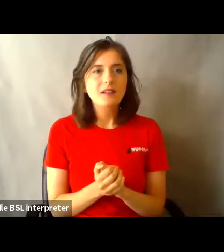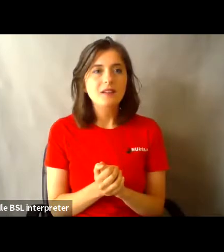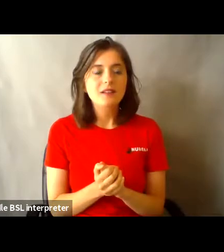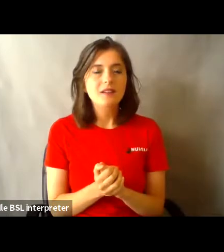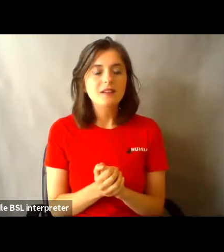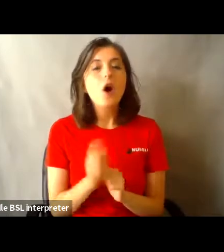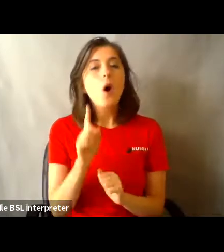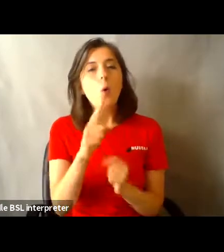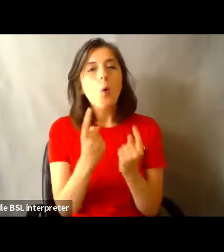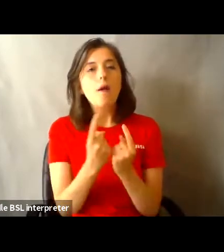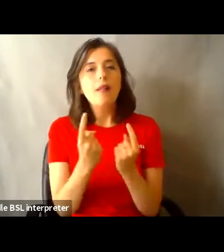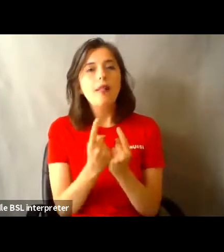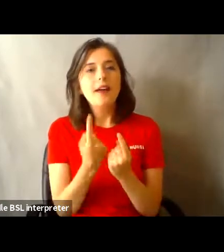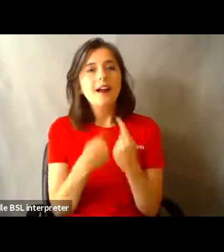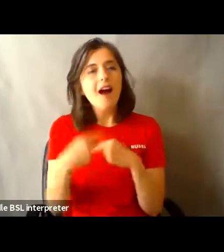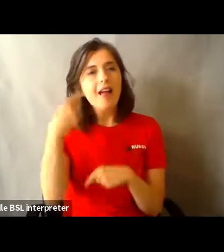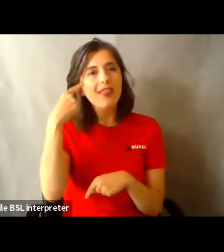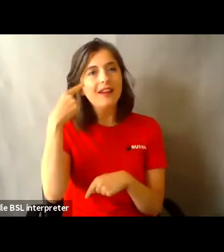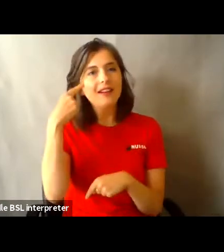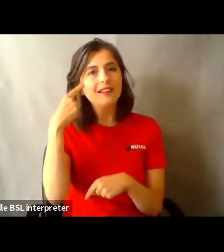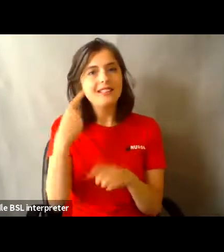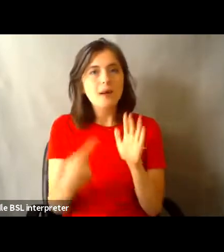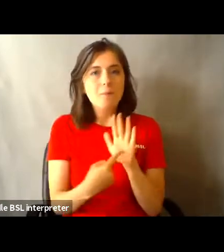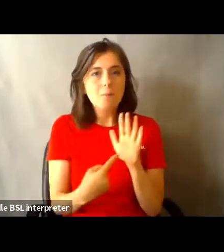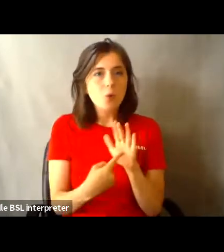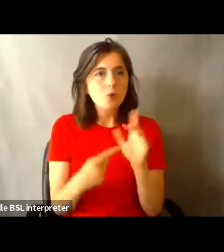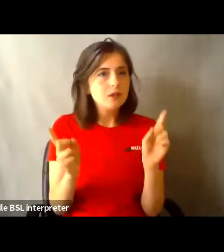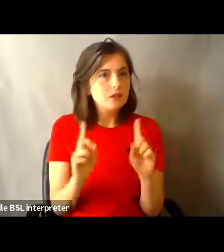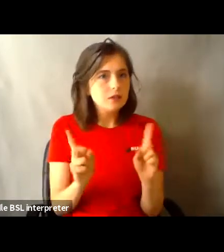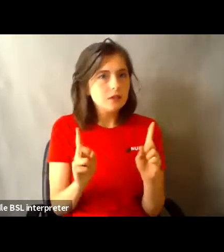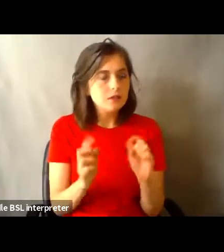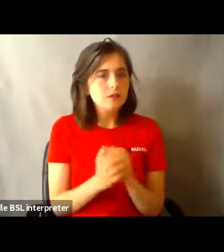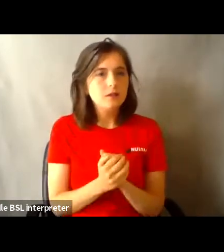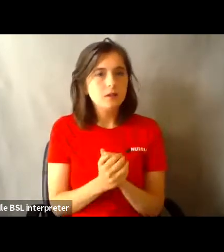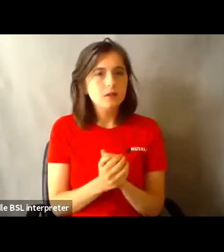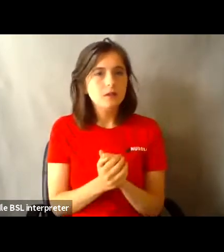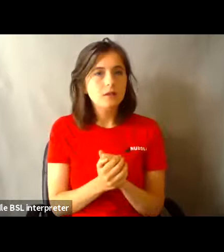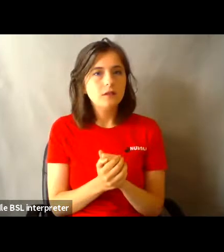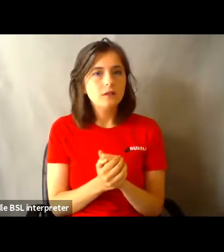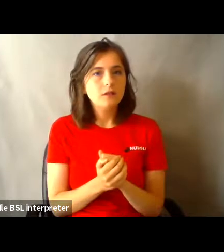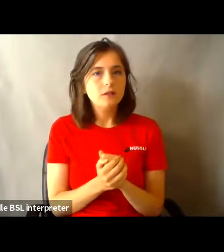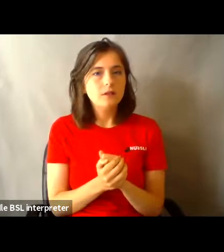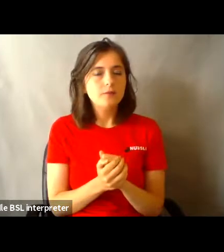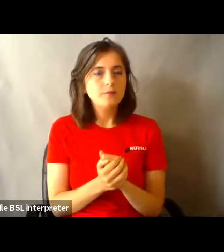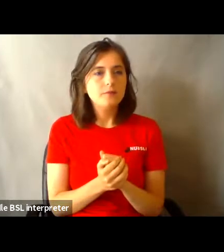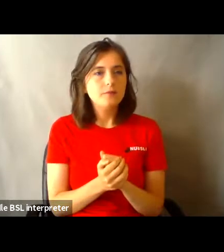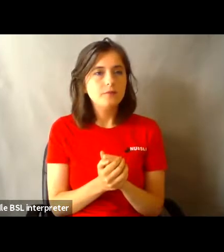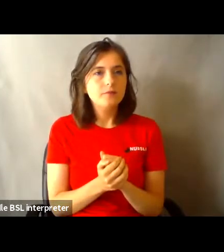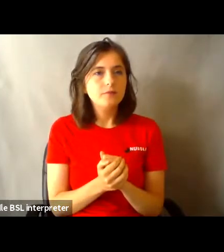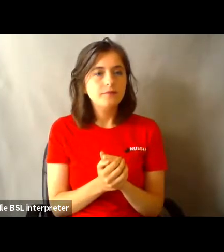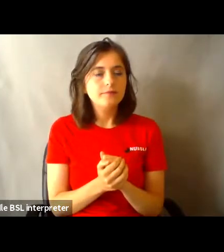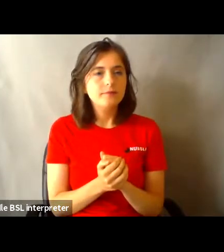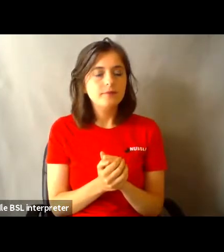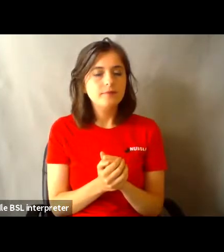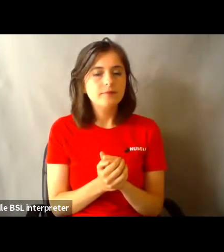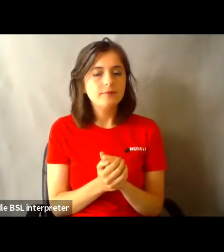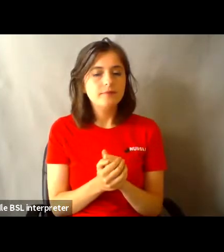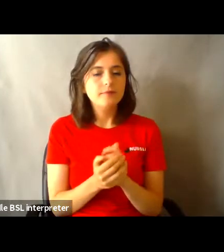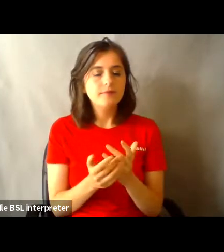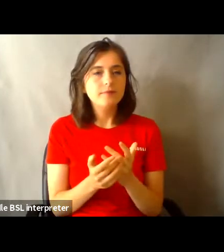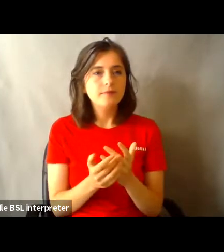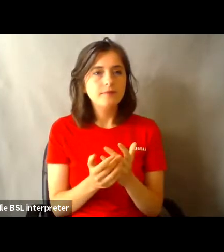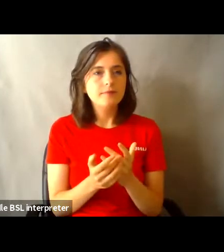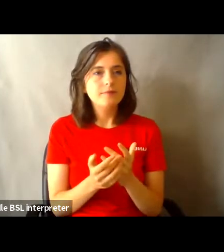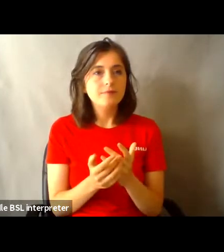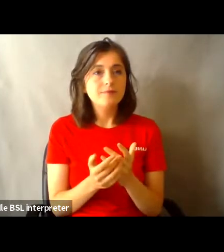One of the things that I think is kind of really important to notice is that